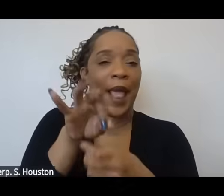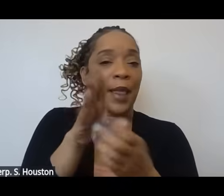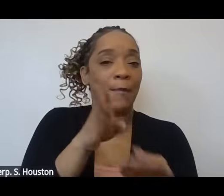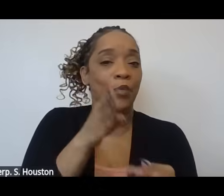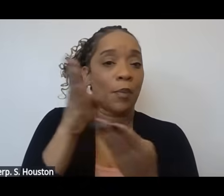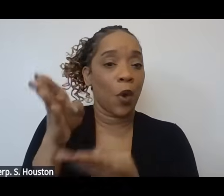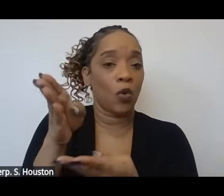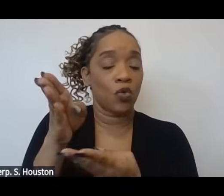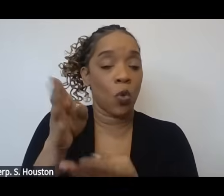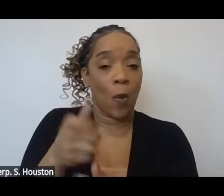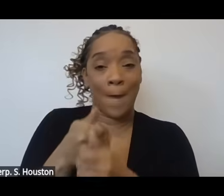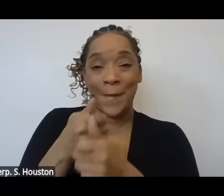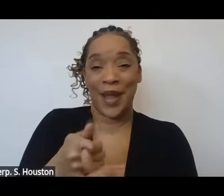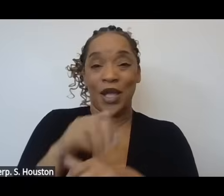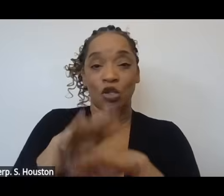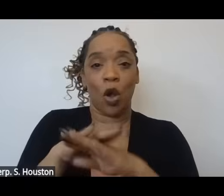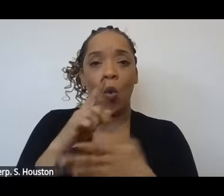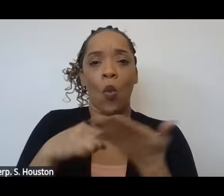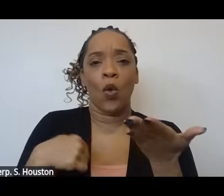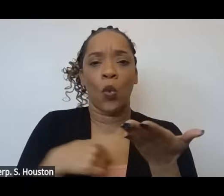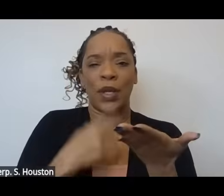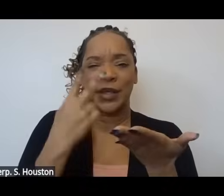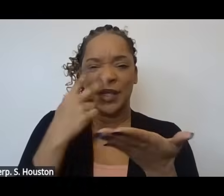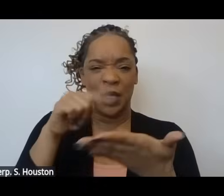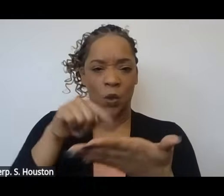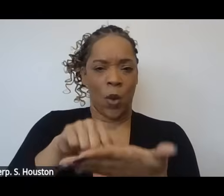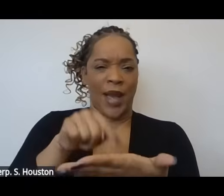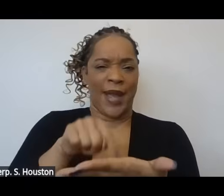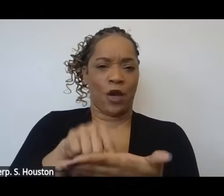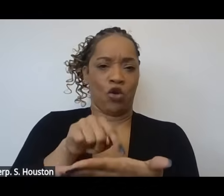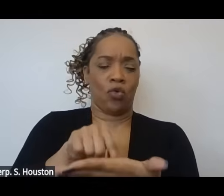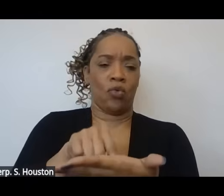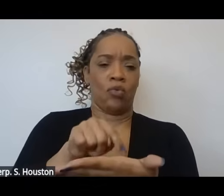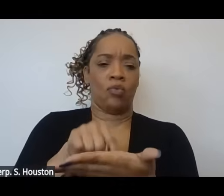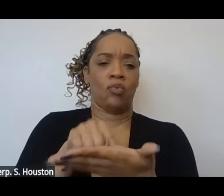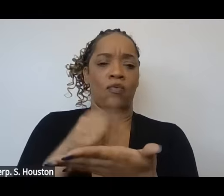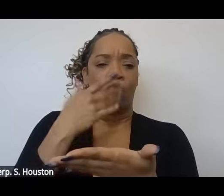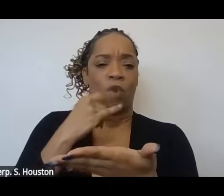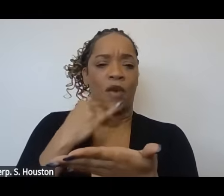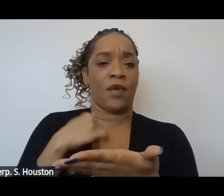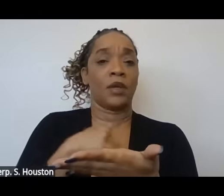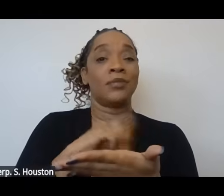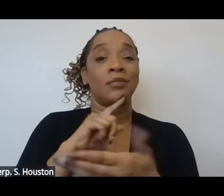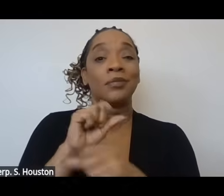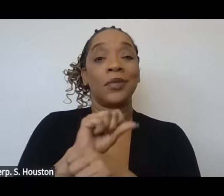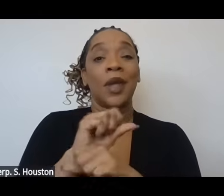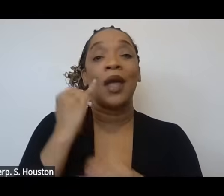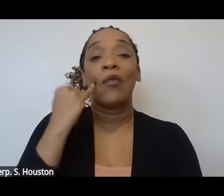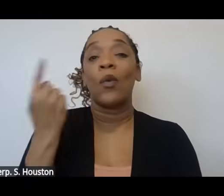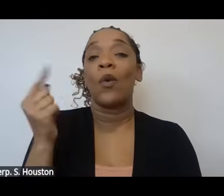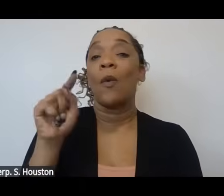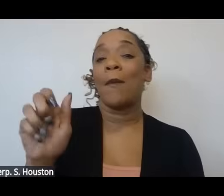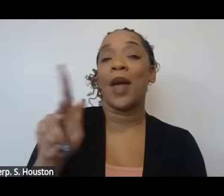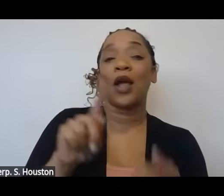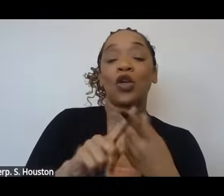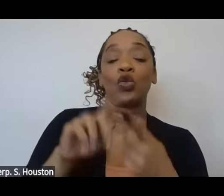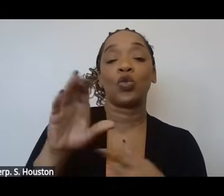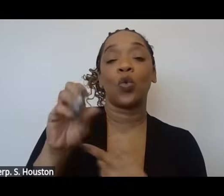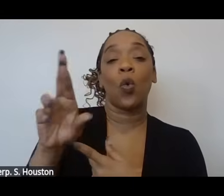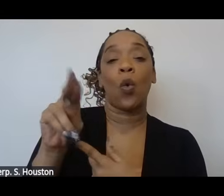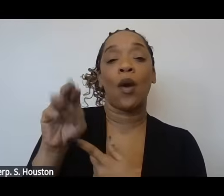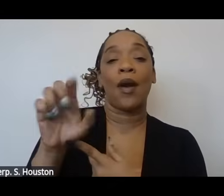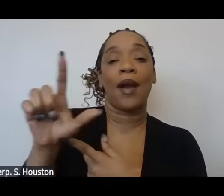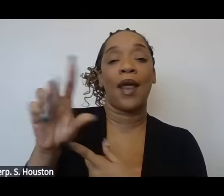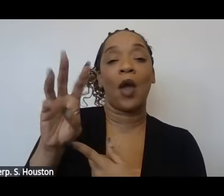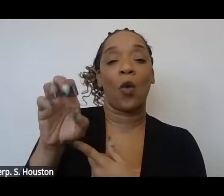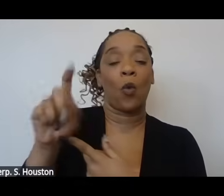based on what we're seeing right now in front of us? The fact that if we go back to Cornell West, which seems to be at the heart of a lot of this, if we go